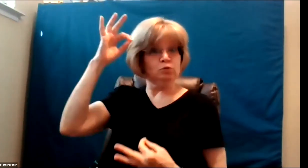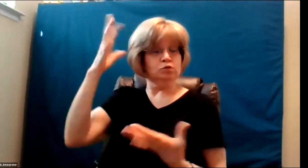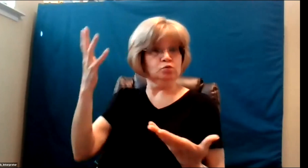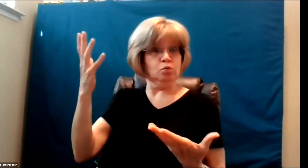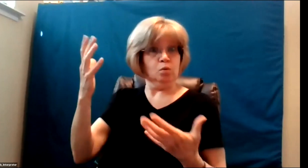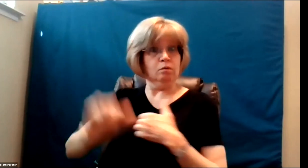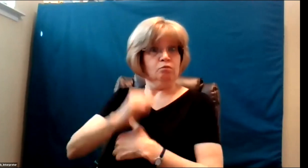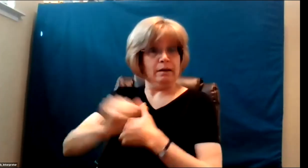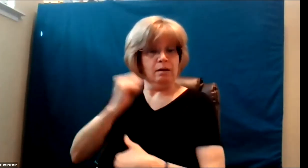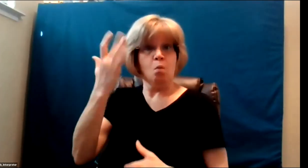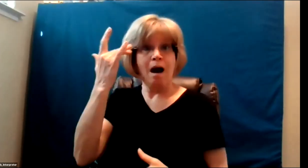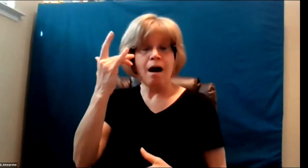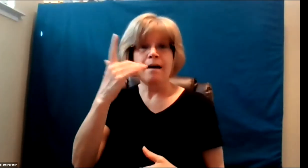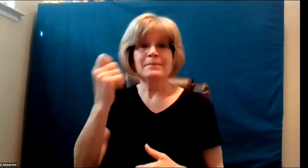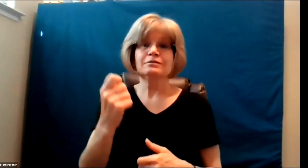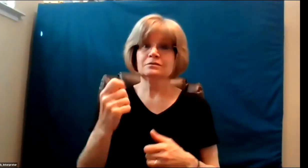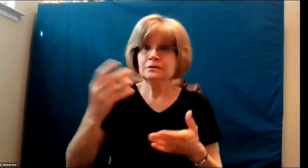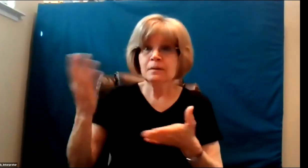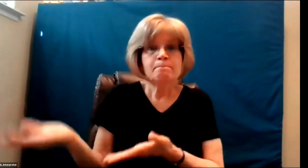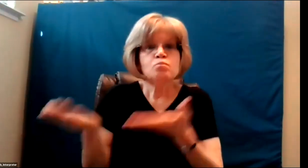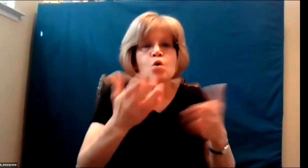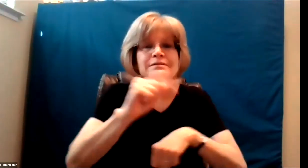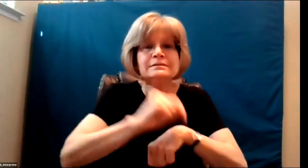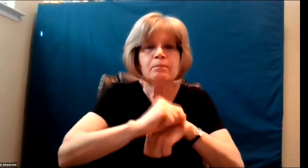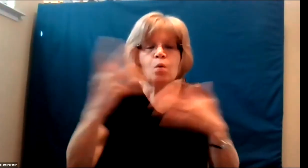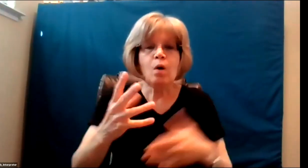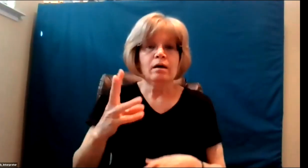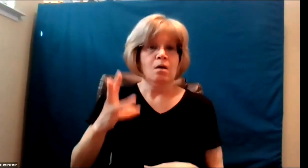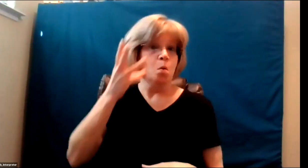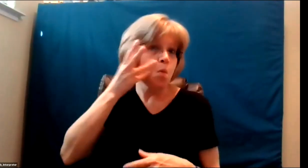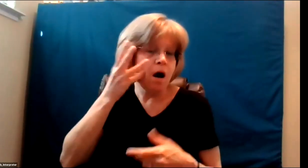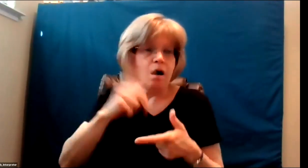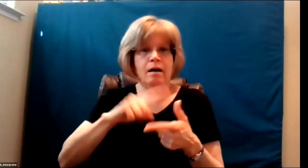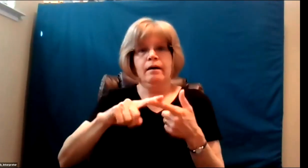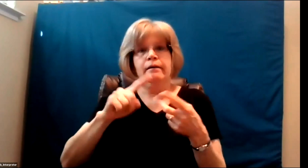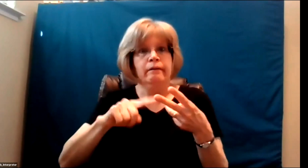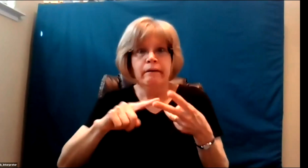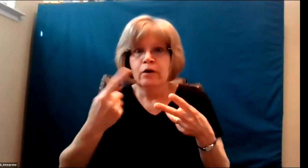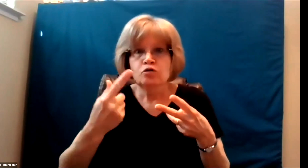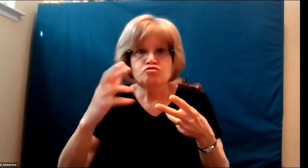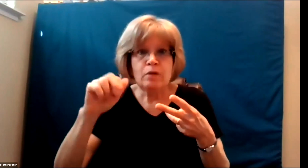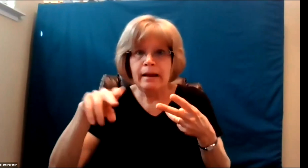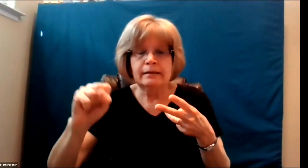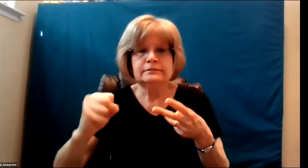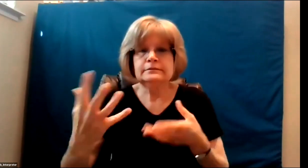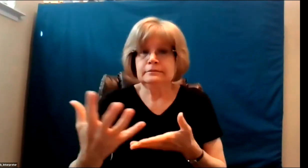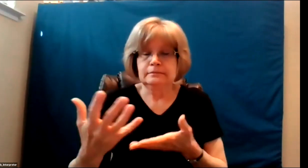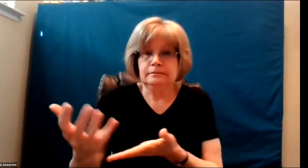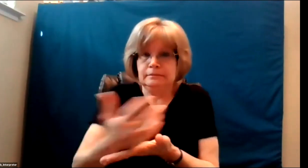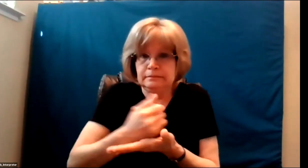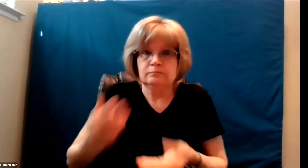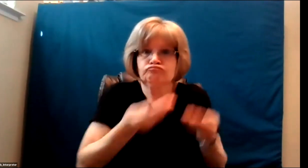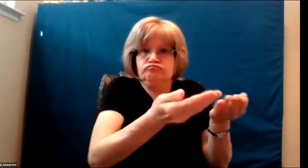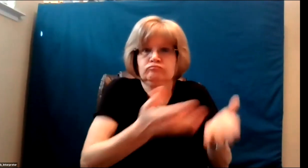Jewish temple worship. So, here's the practical matter. If they believed that God was angry with them, and that's